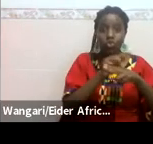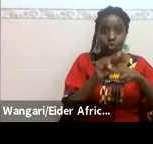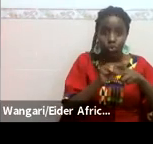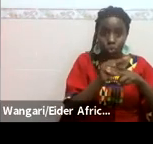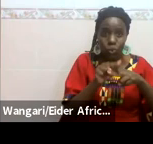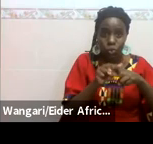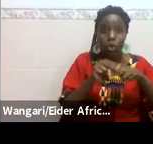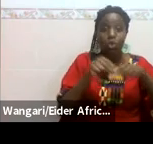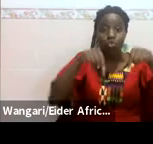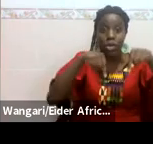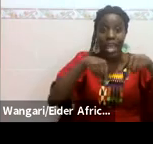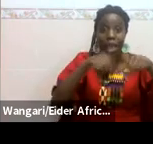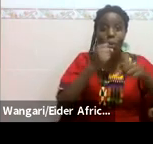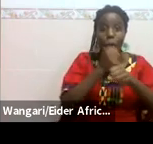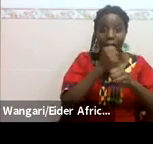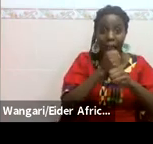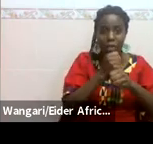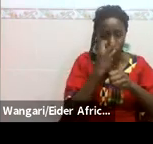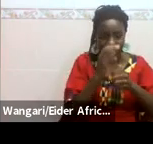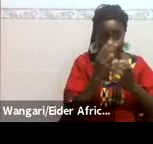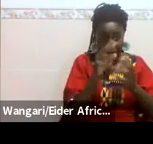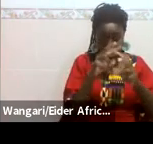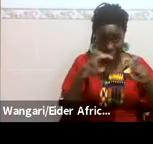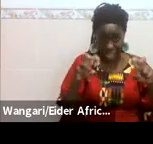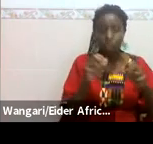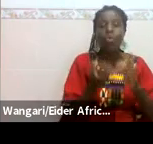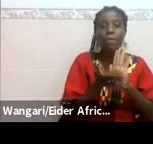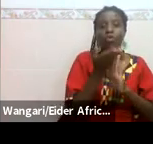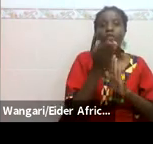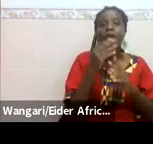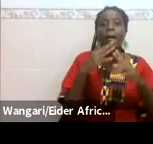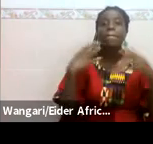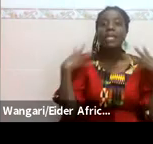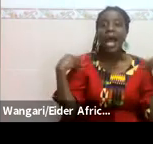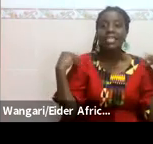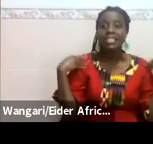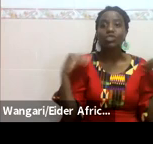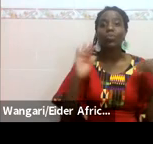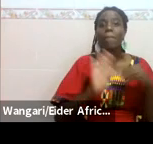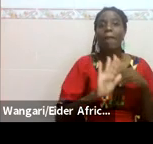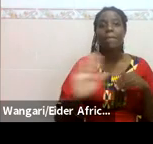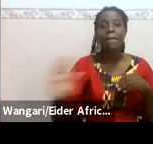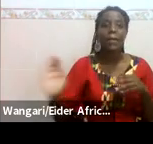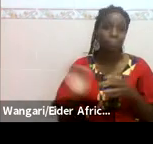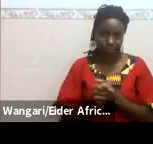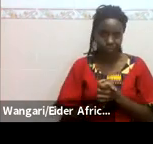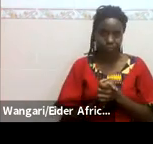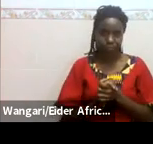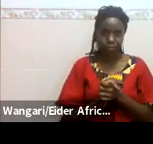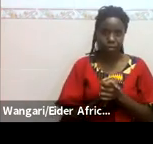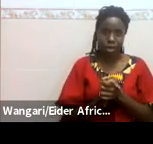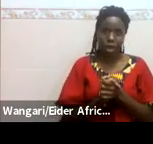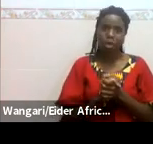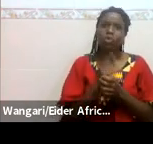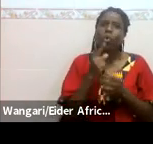in the preprint to improve your own practice? I think we've spoken a little about that, but it will be good to hear from